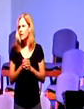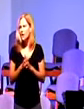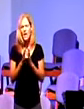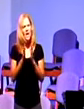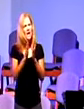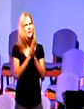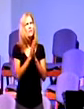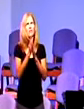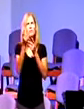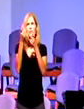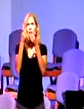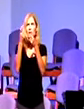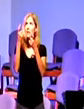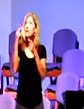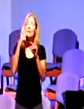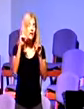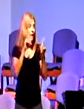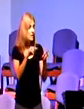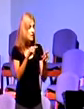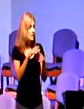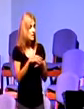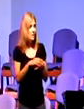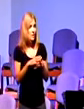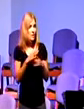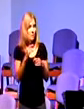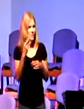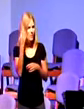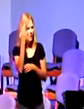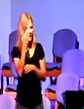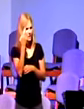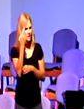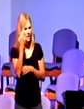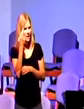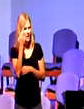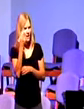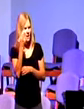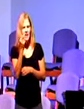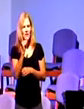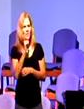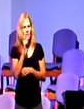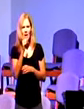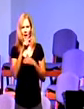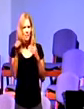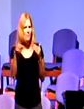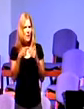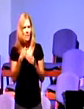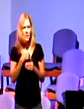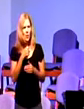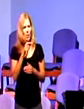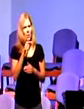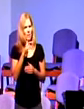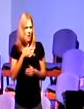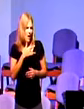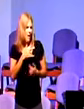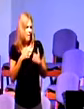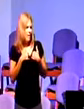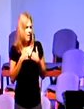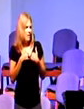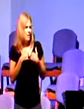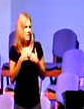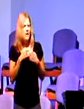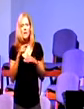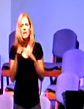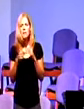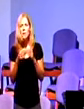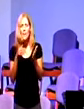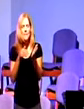some direction. And he answered my prayers by making me realize that this was not about me or how I felt. This is